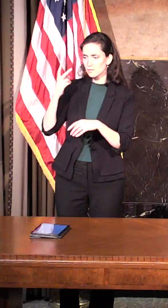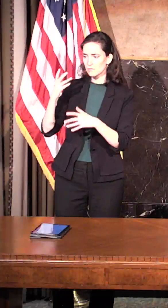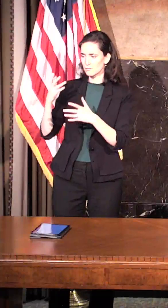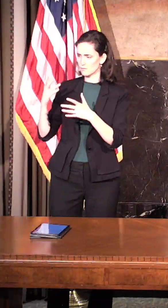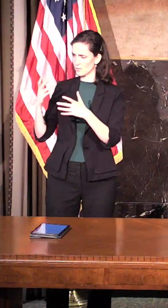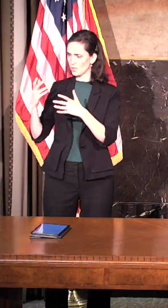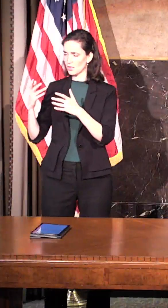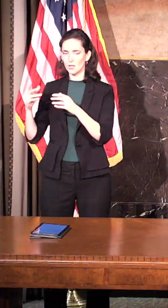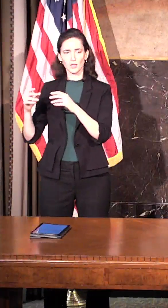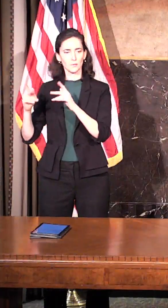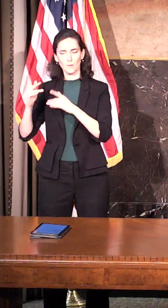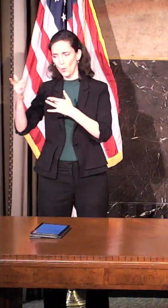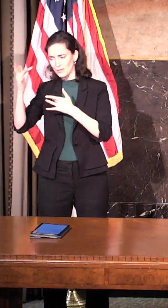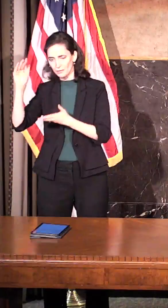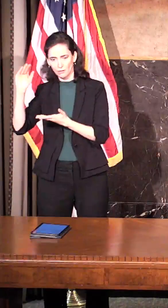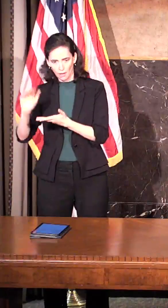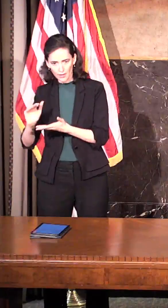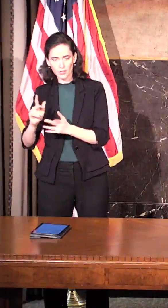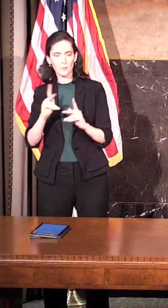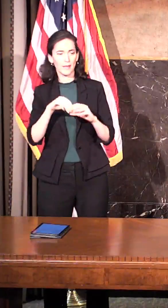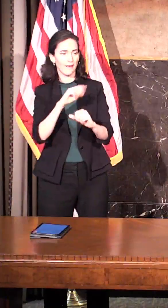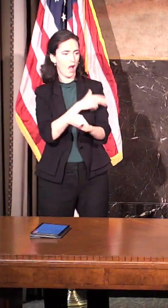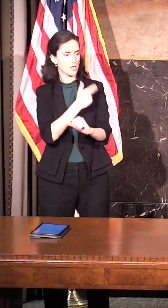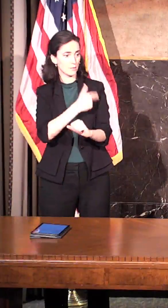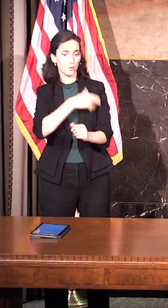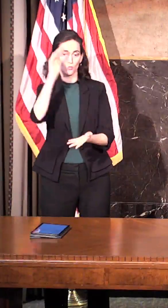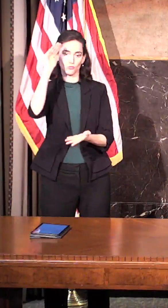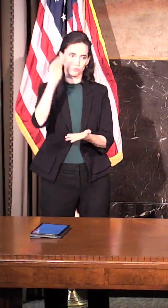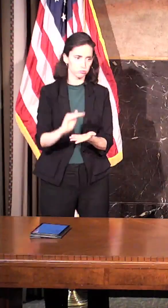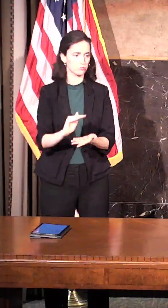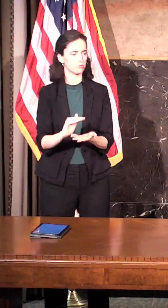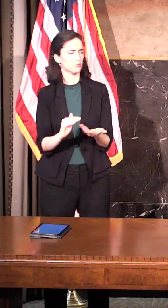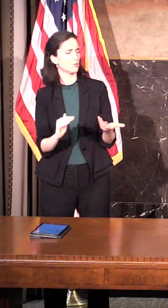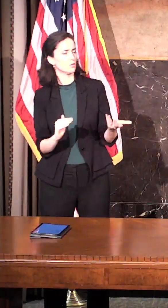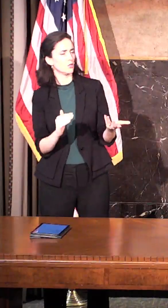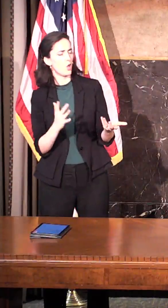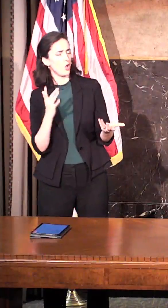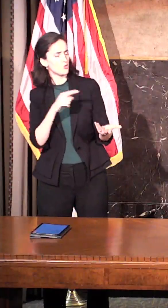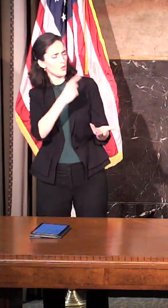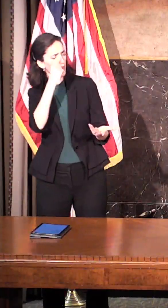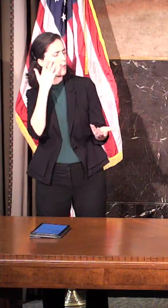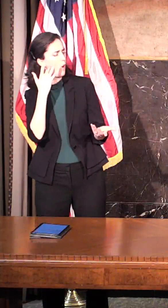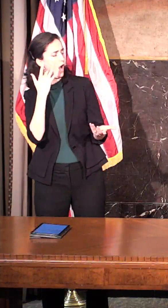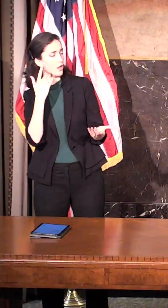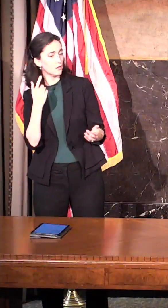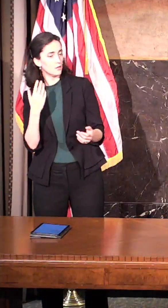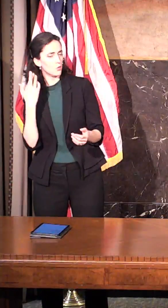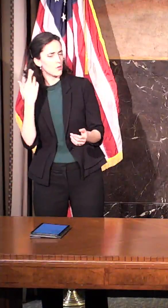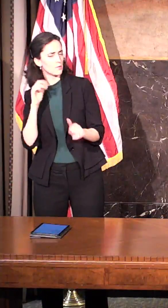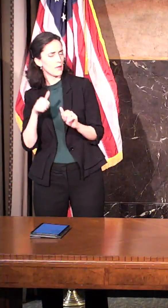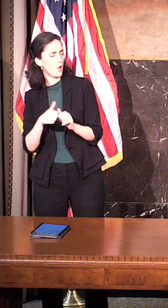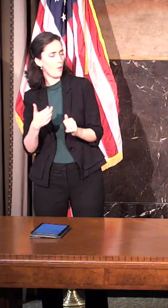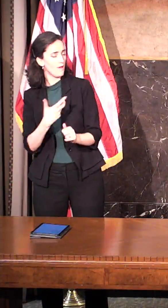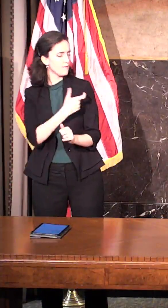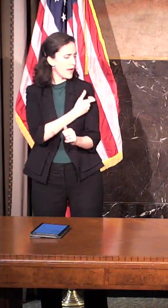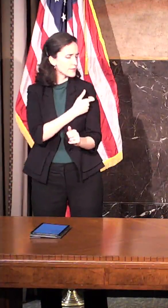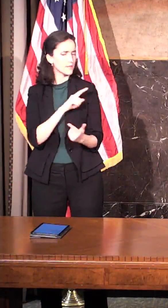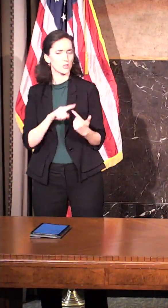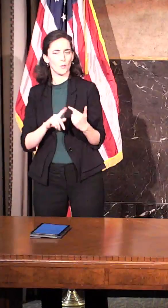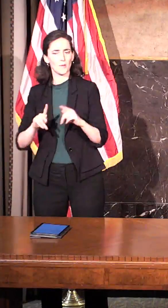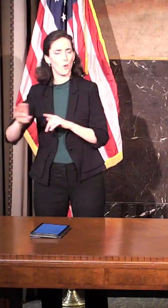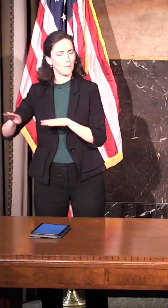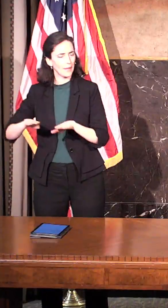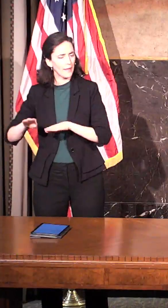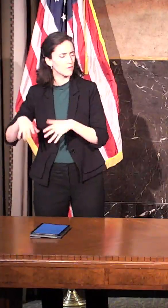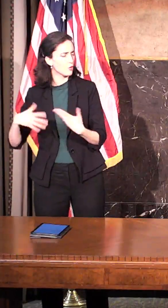attributing that to? Does the vaccine have anything to do with that in your mind, or is it a change in behavior? I mean,